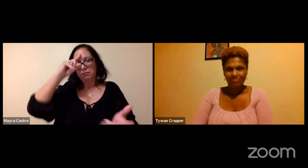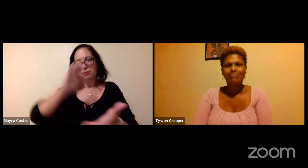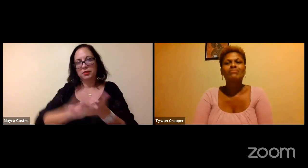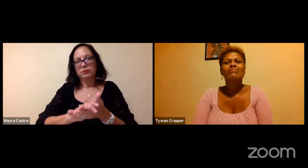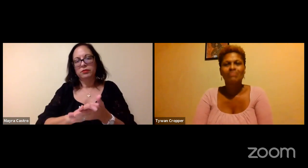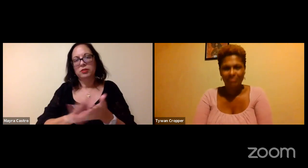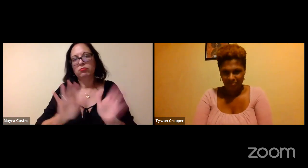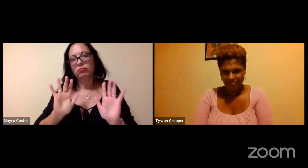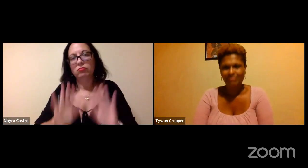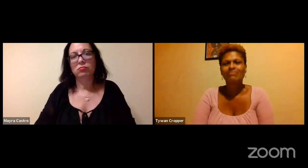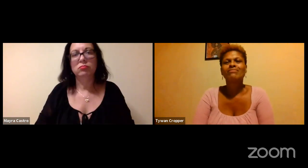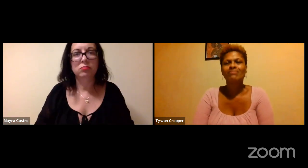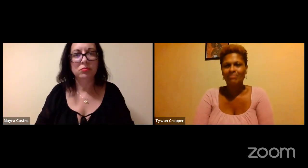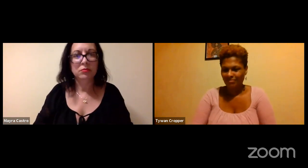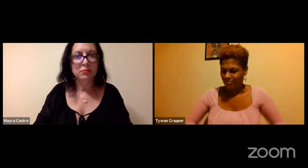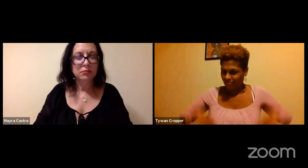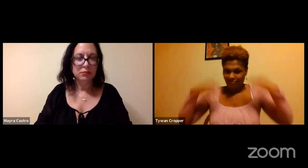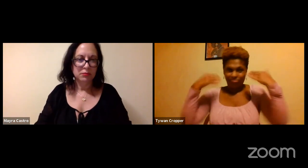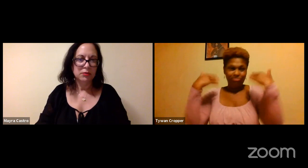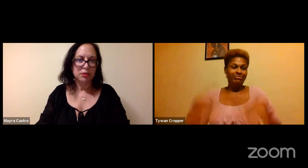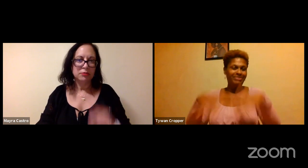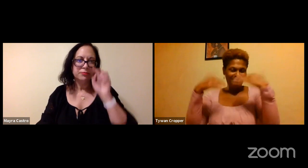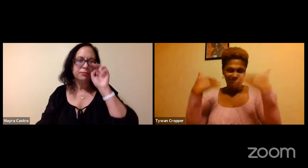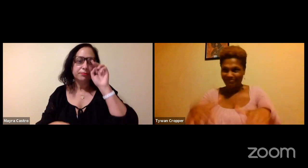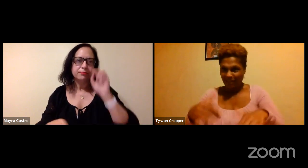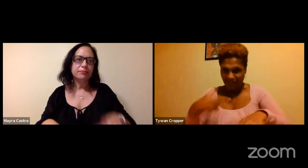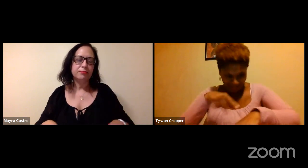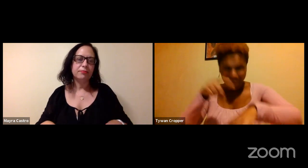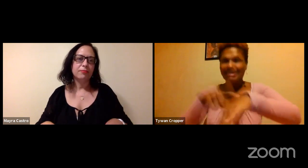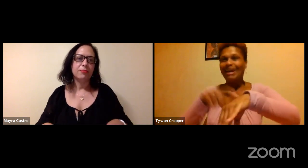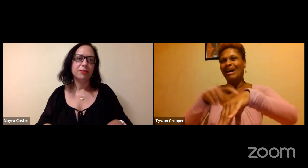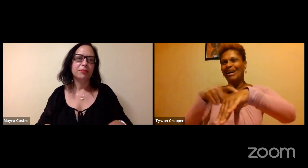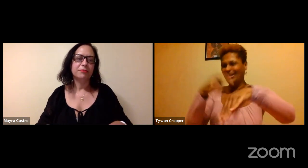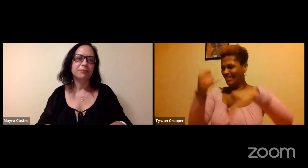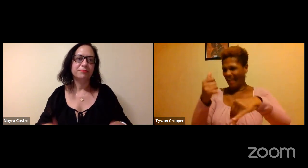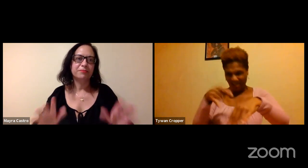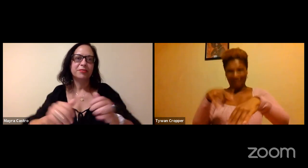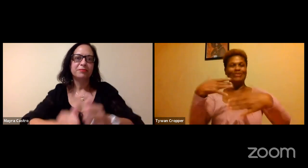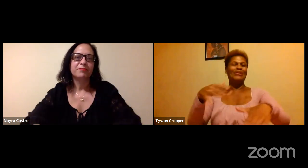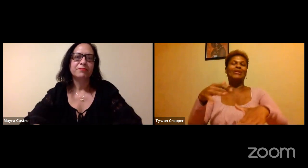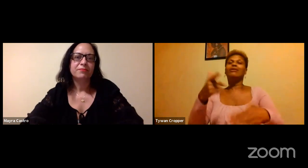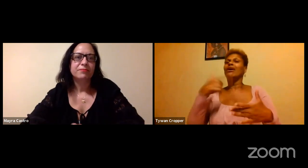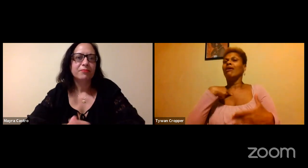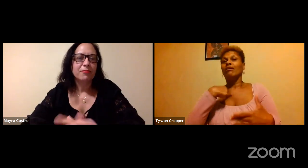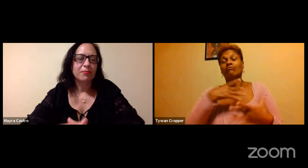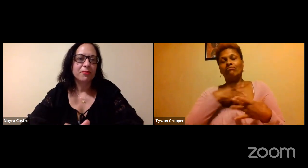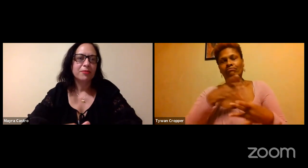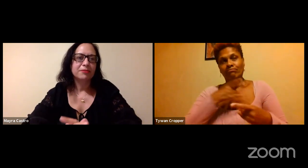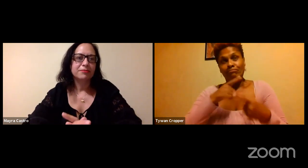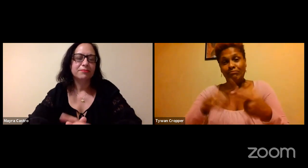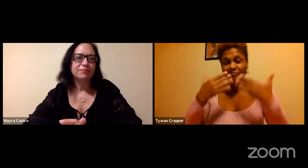child as a holistic person who just happens to have a hearing loss.